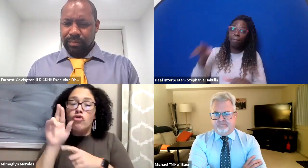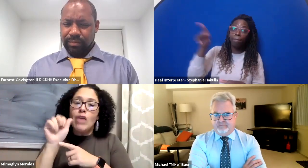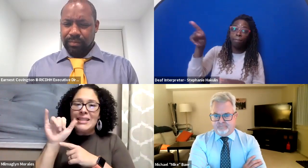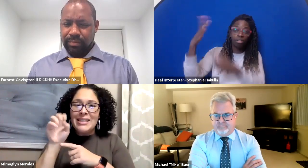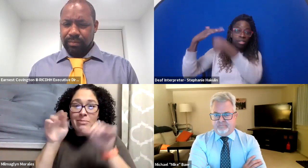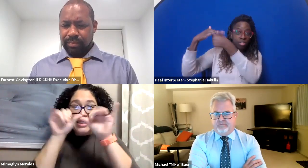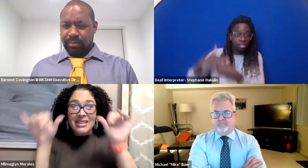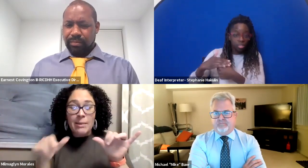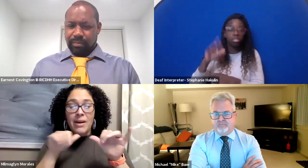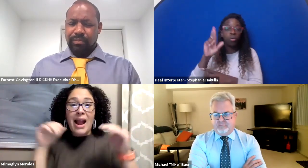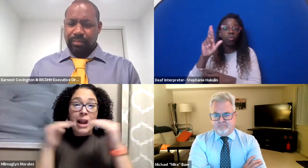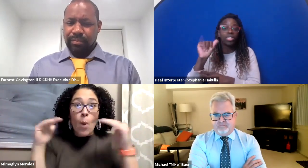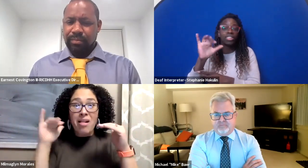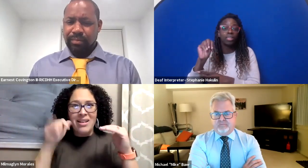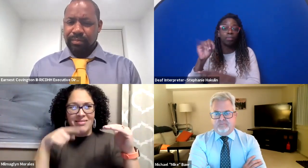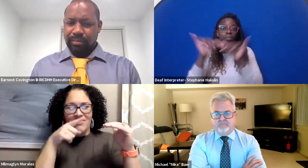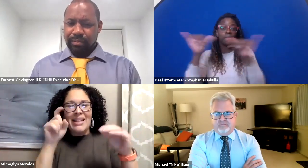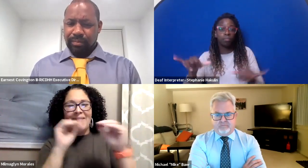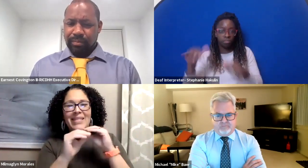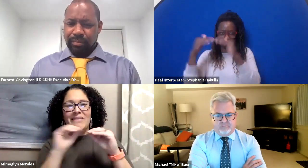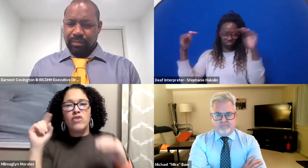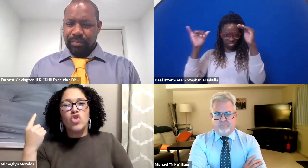there's such systemic racism.